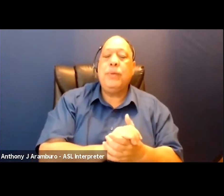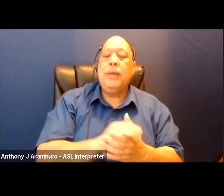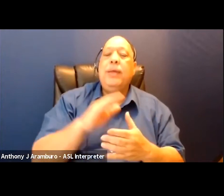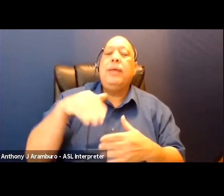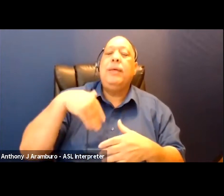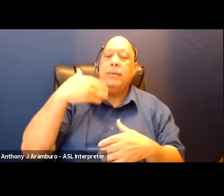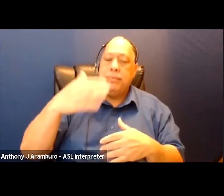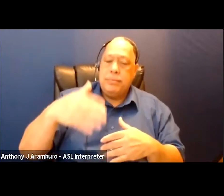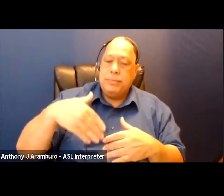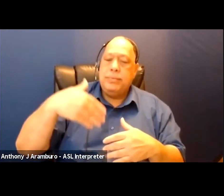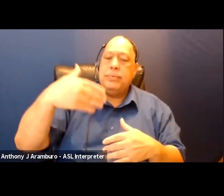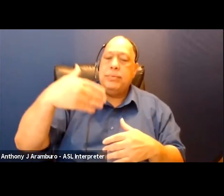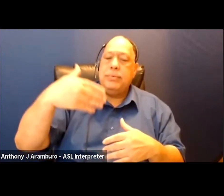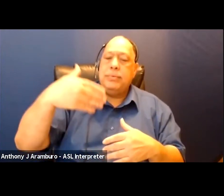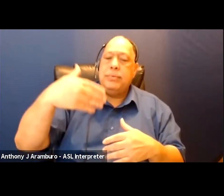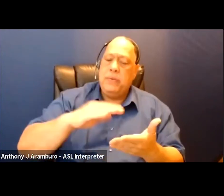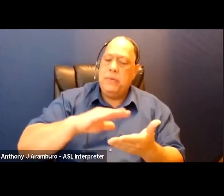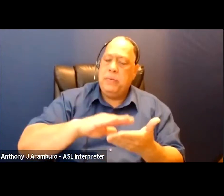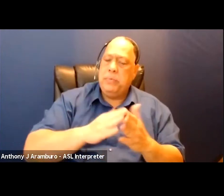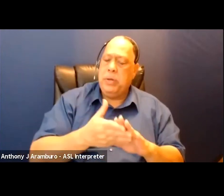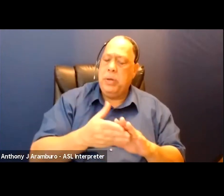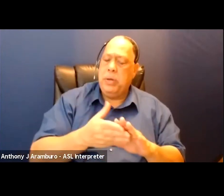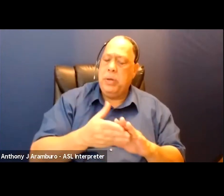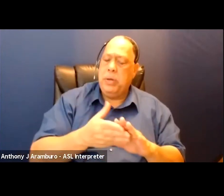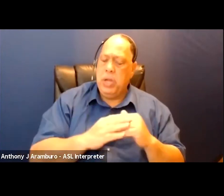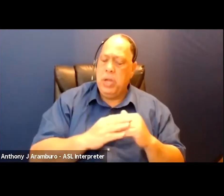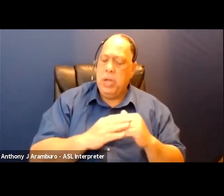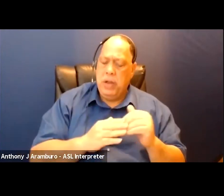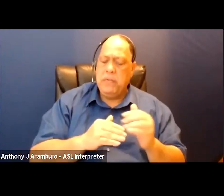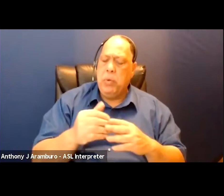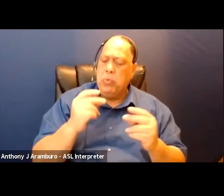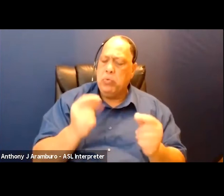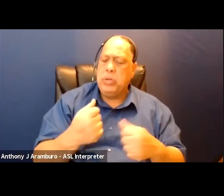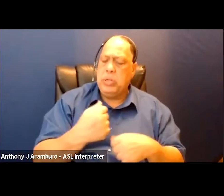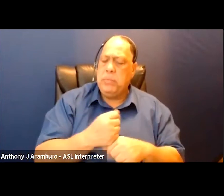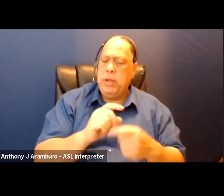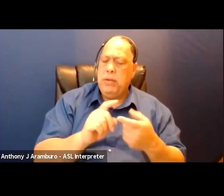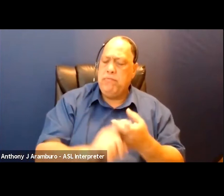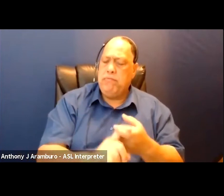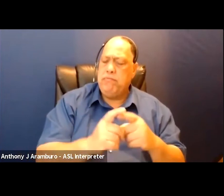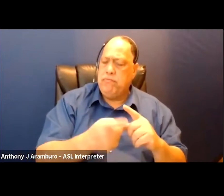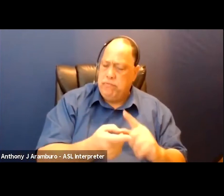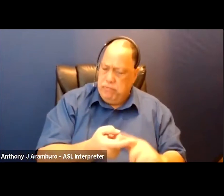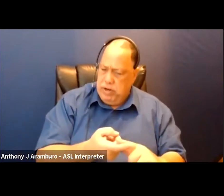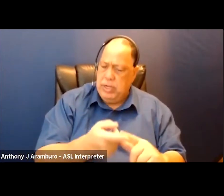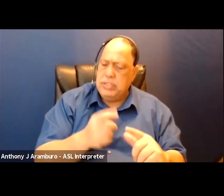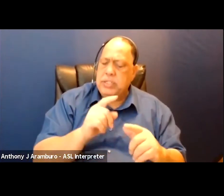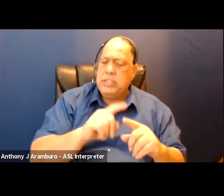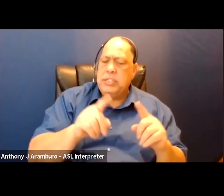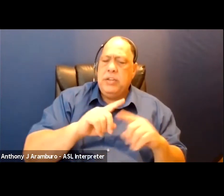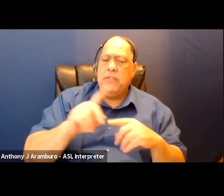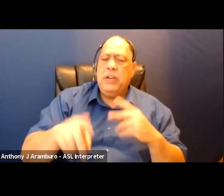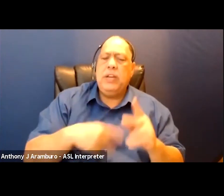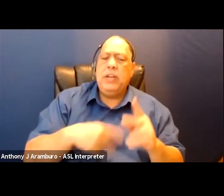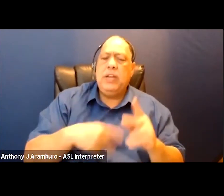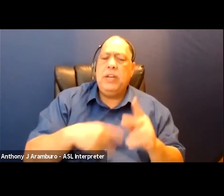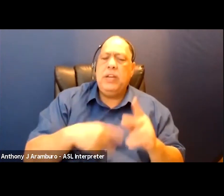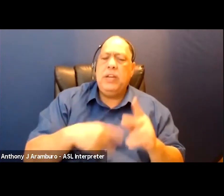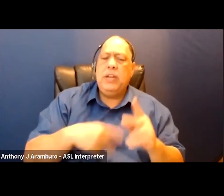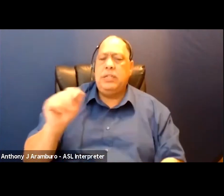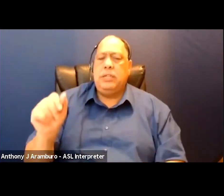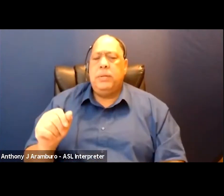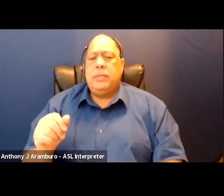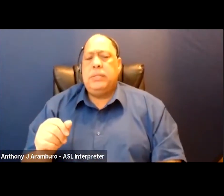more comfortable and rapidly made friends with the other children in the class who had many different types of disabilities. A number of the students had